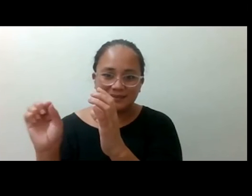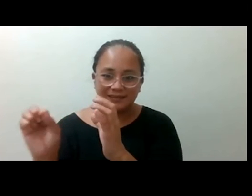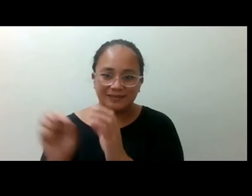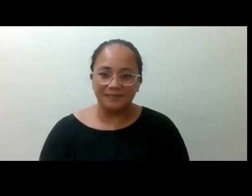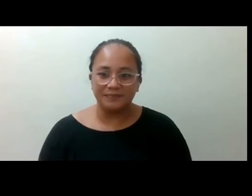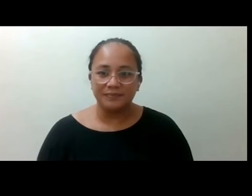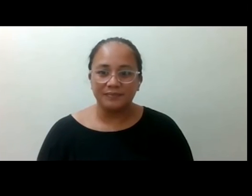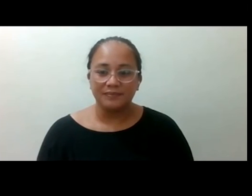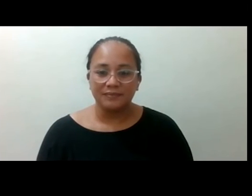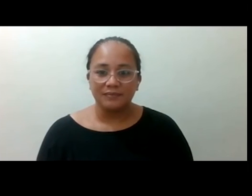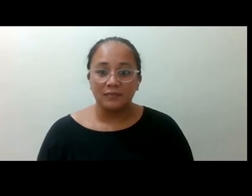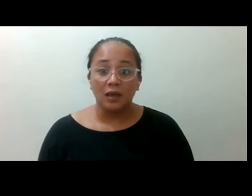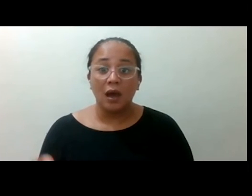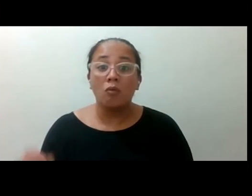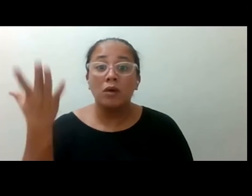How much?